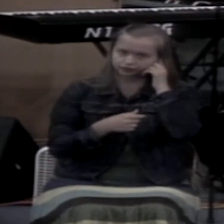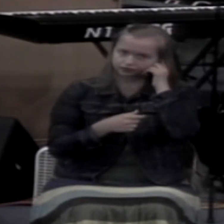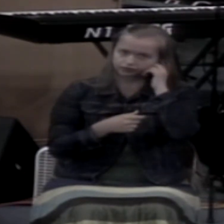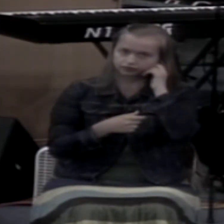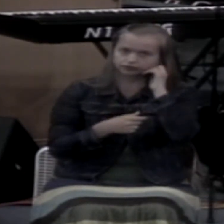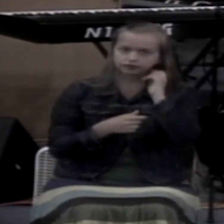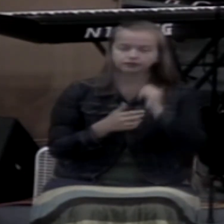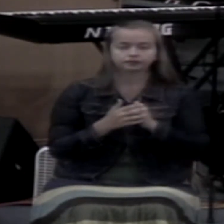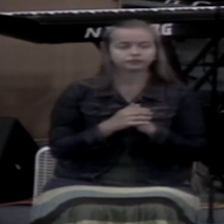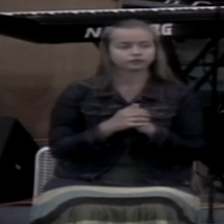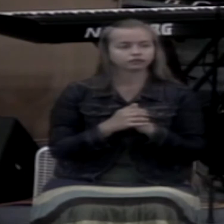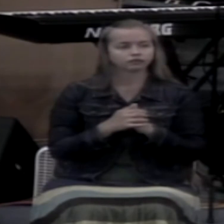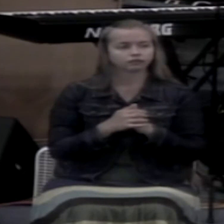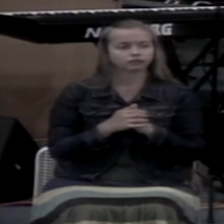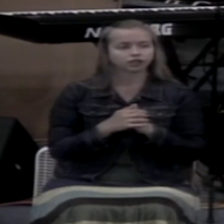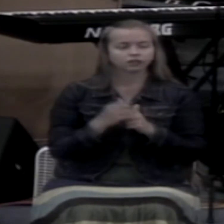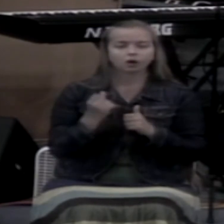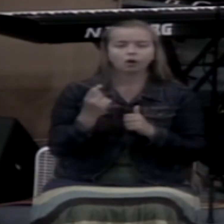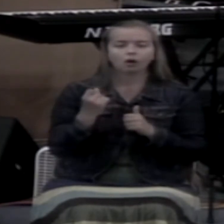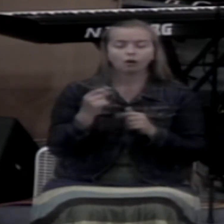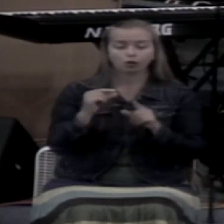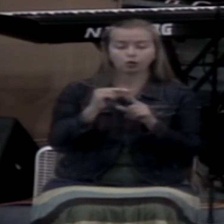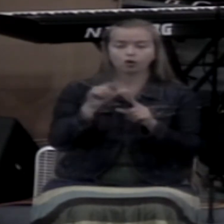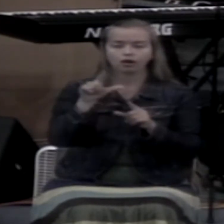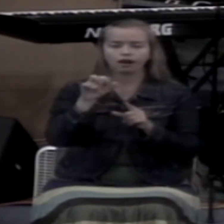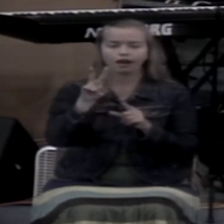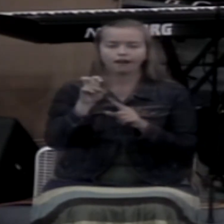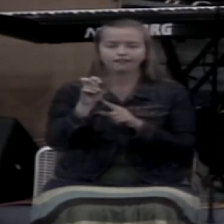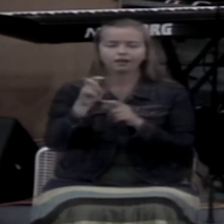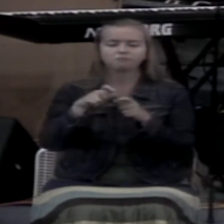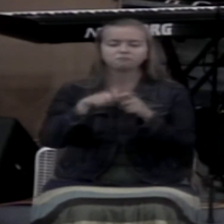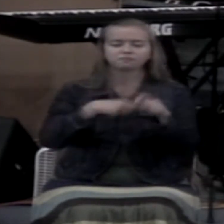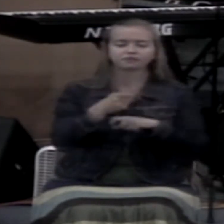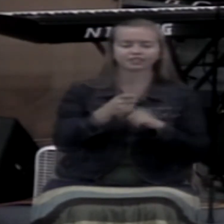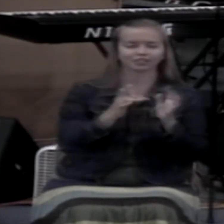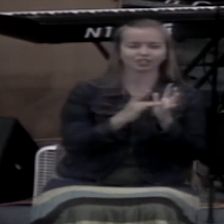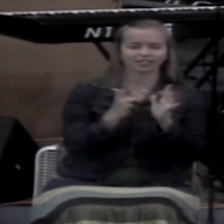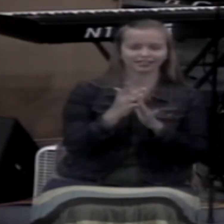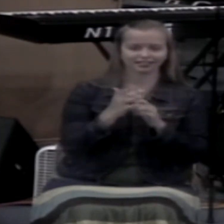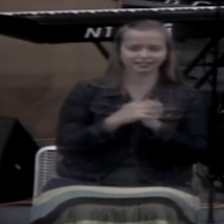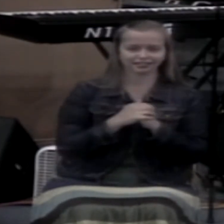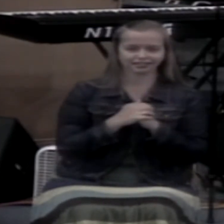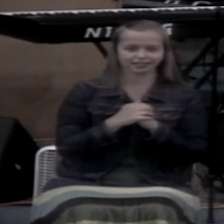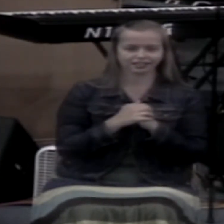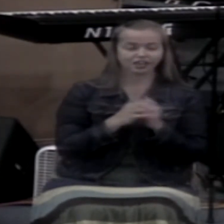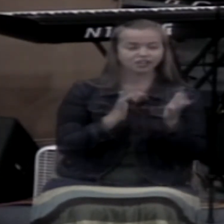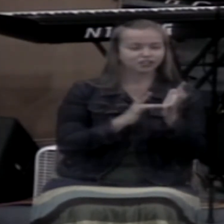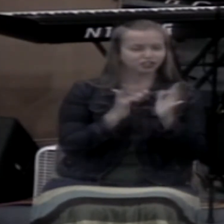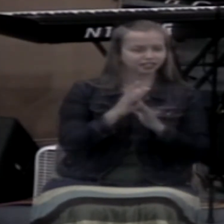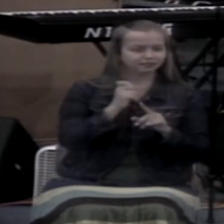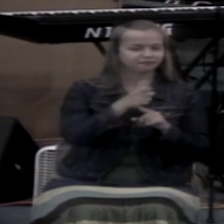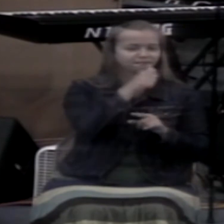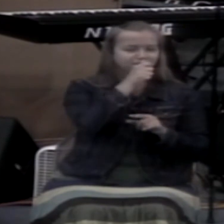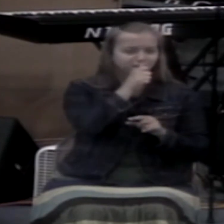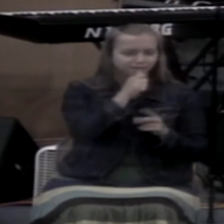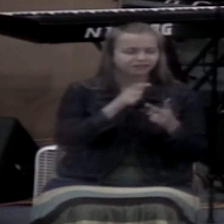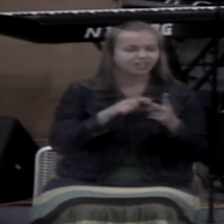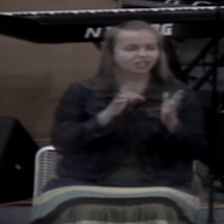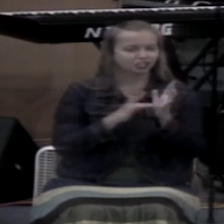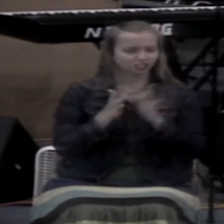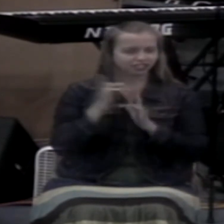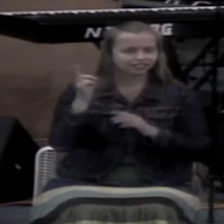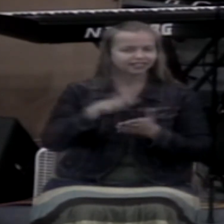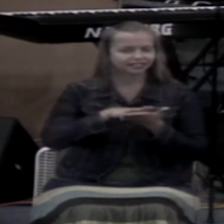Jesus suffered long. Jesus was kind. Jesus envied not. Jesus vaunteth not himself. He was not puffed up. He did